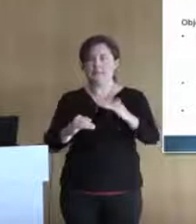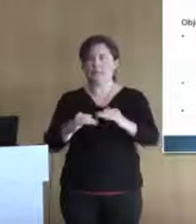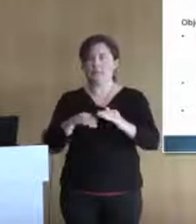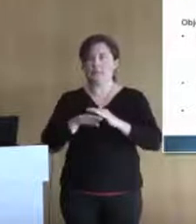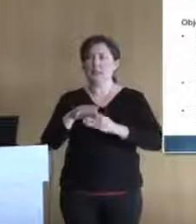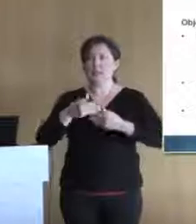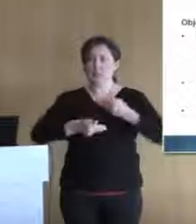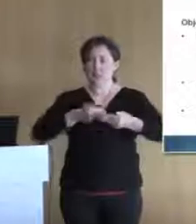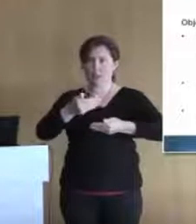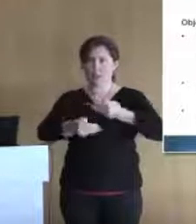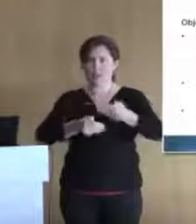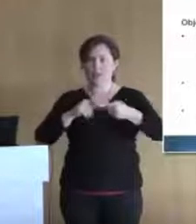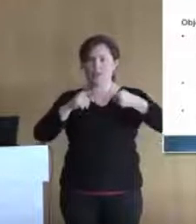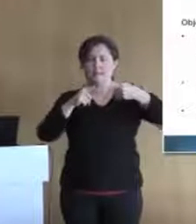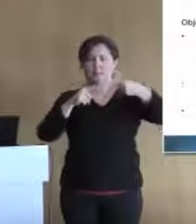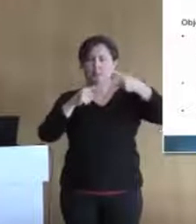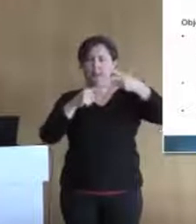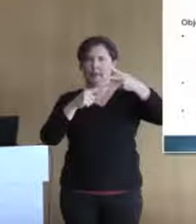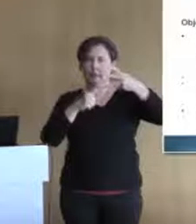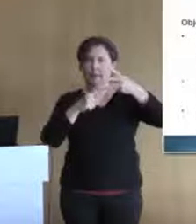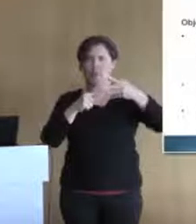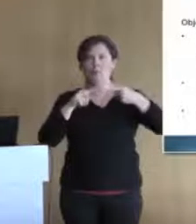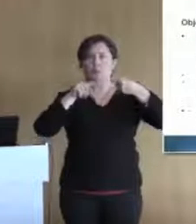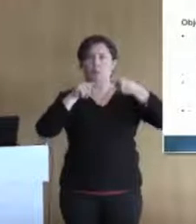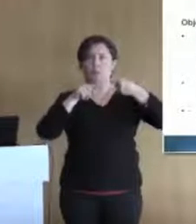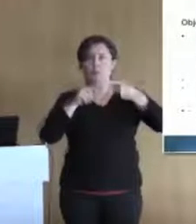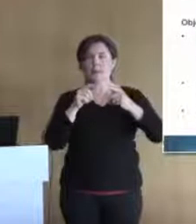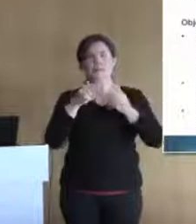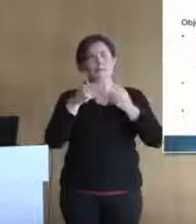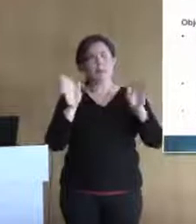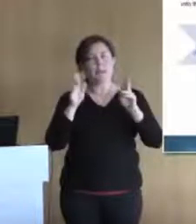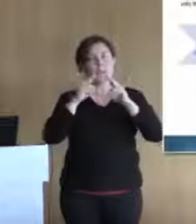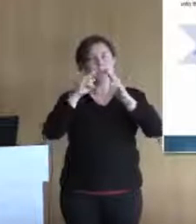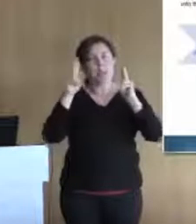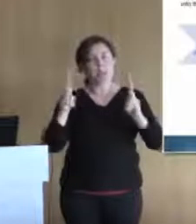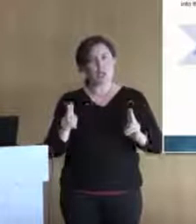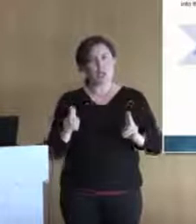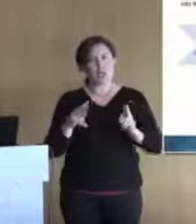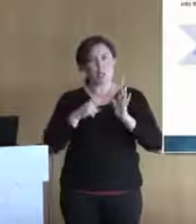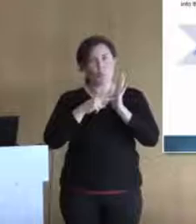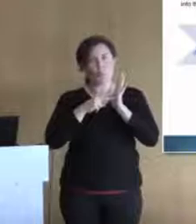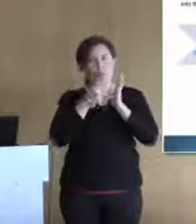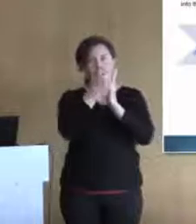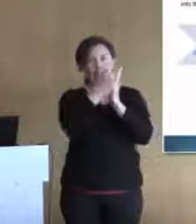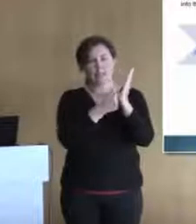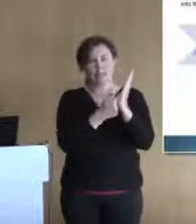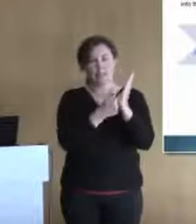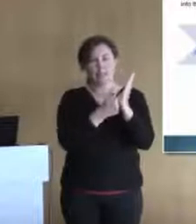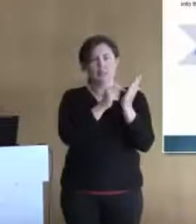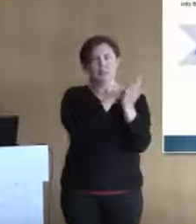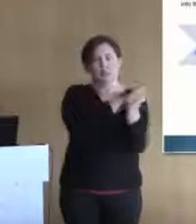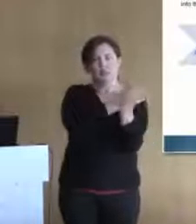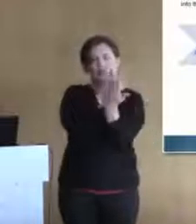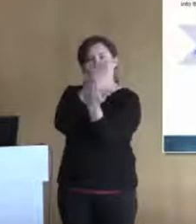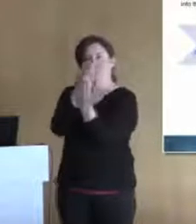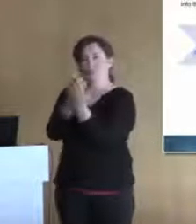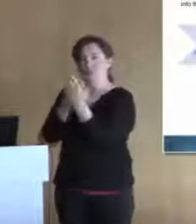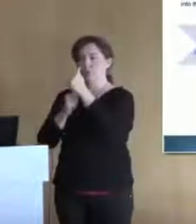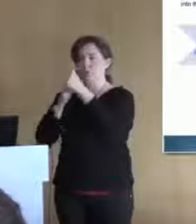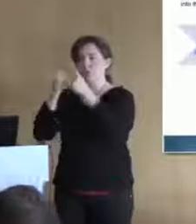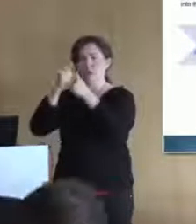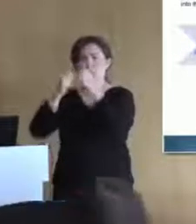In terms of implementing the register, There's four main steps in the